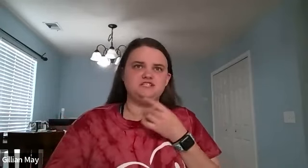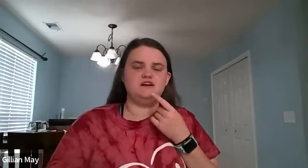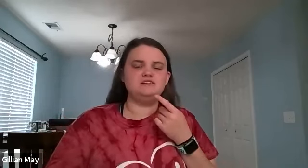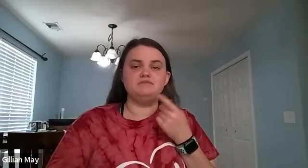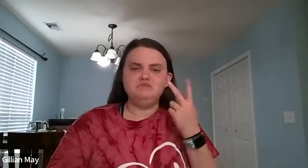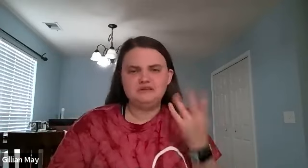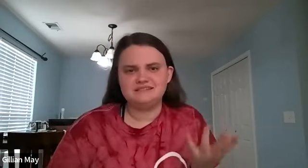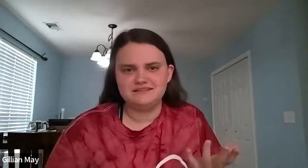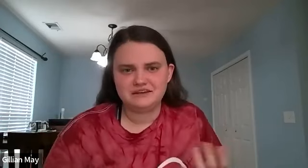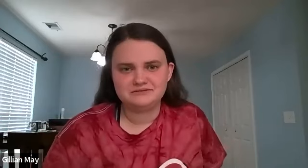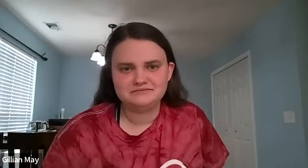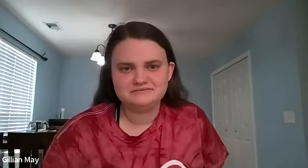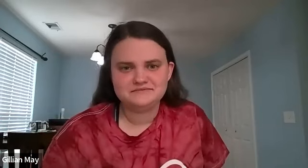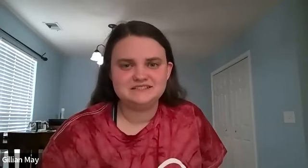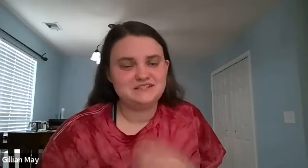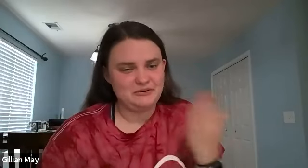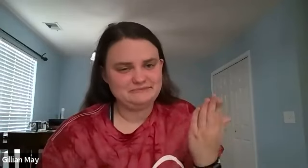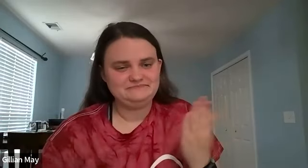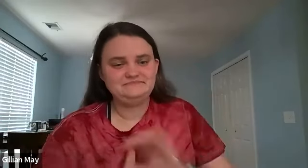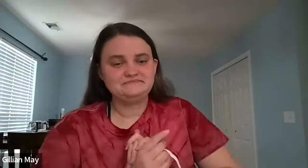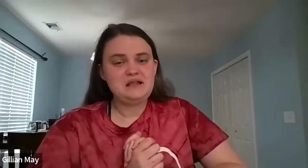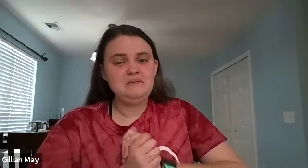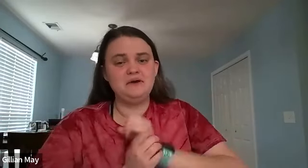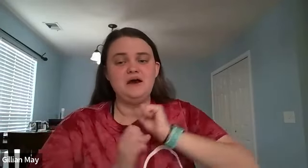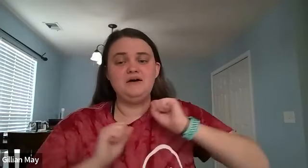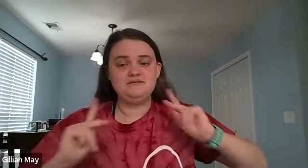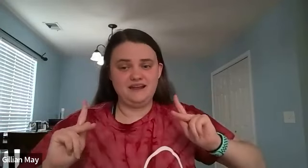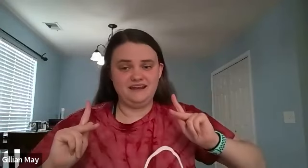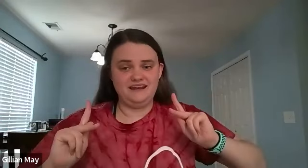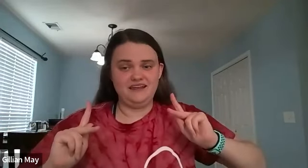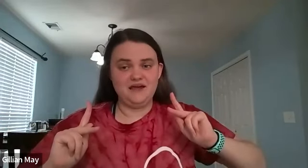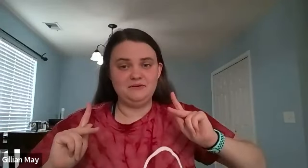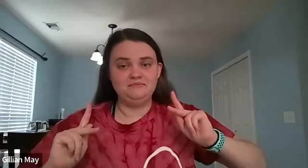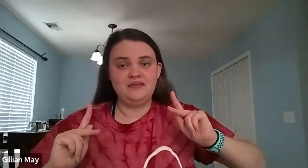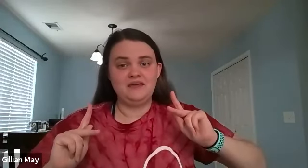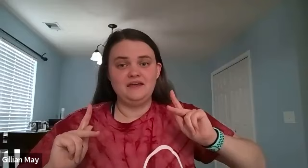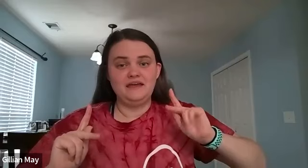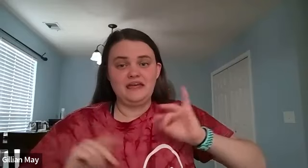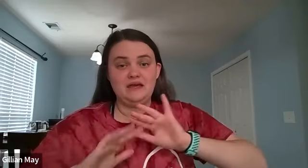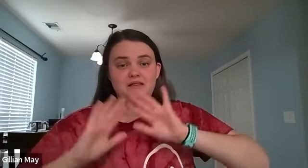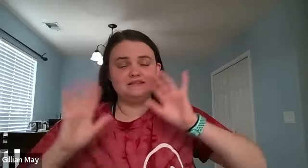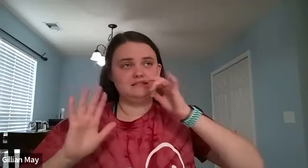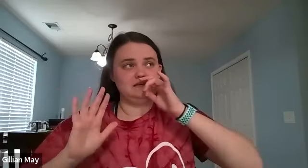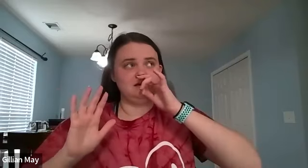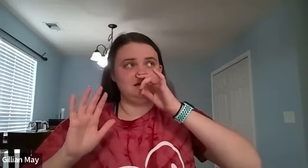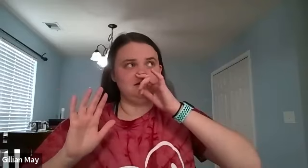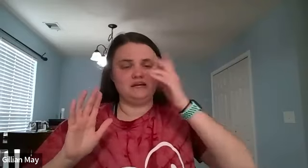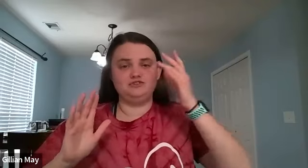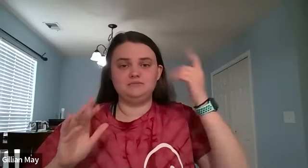she talked about. You can see it later. So, all righty. And let's see. I drew a blank.